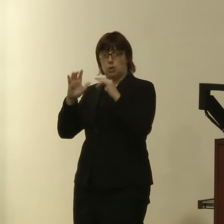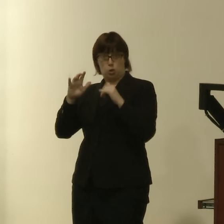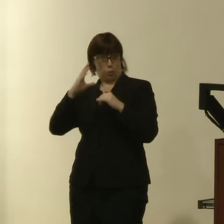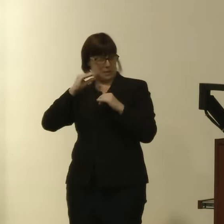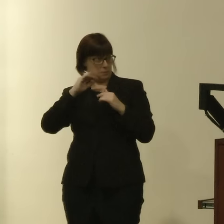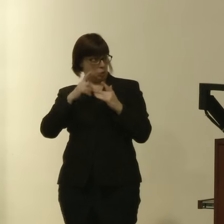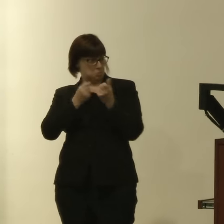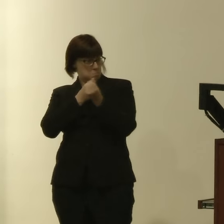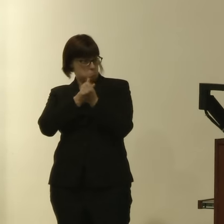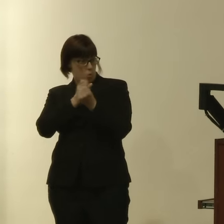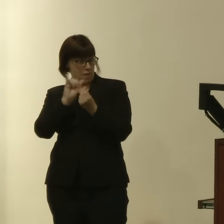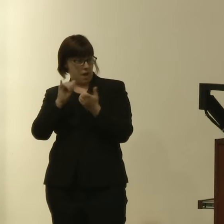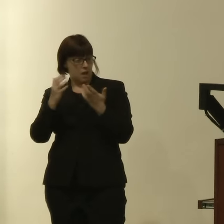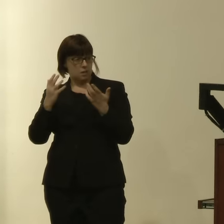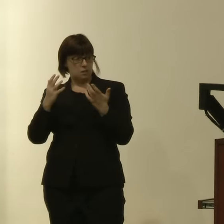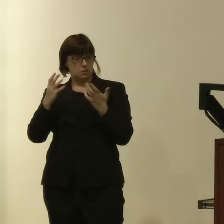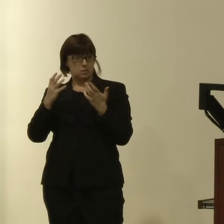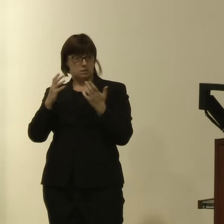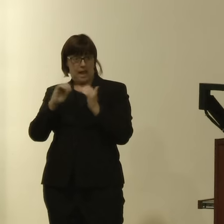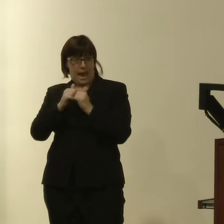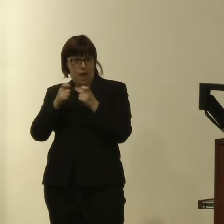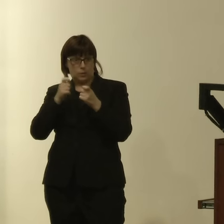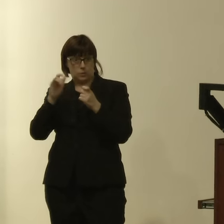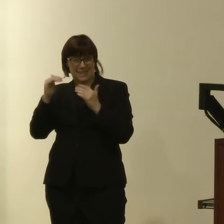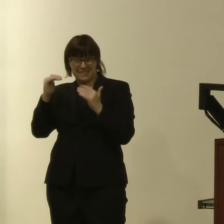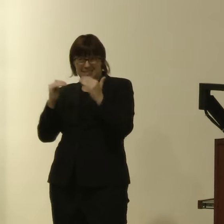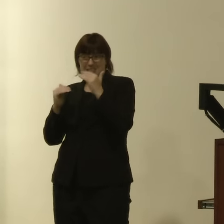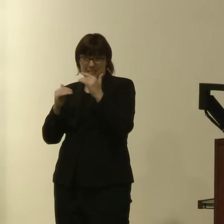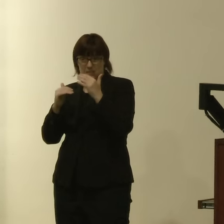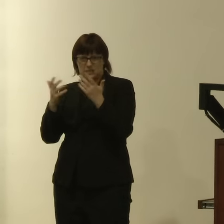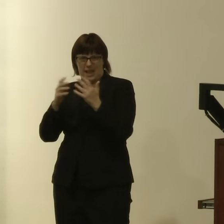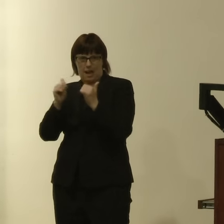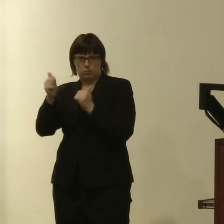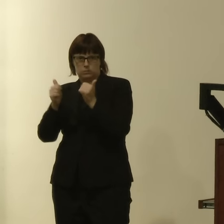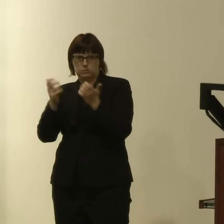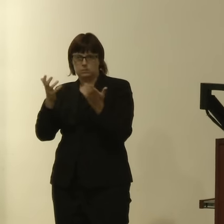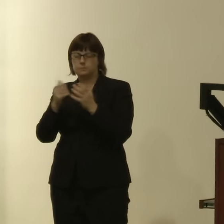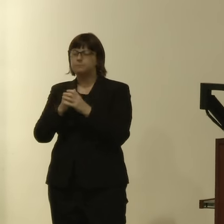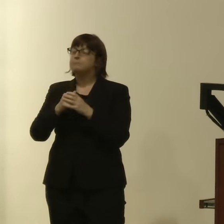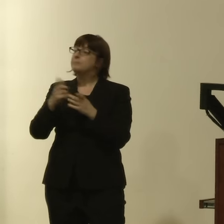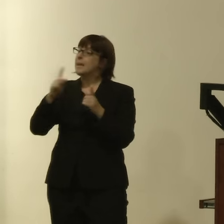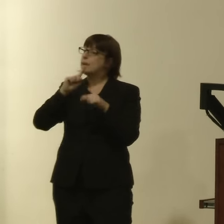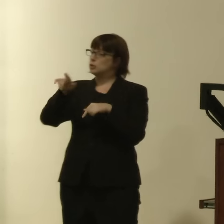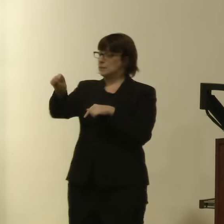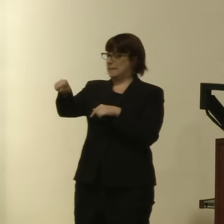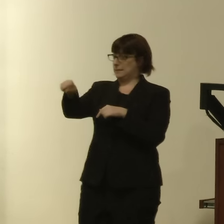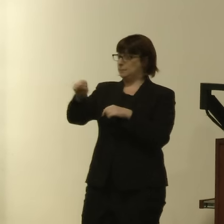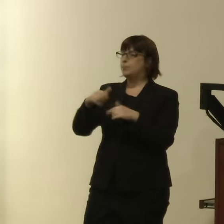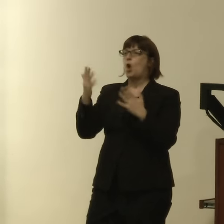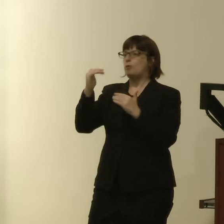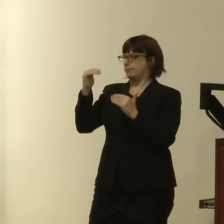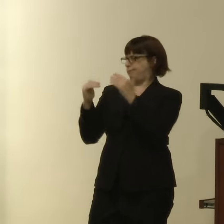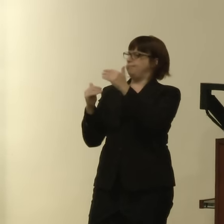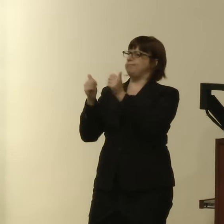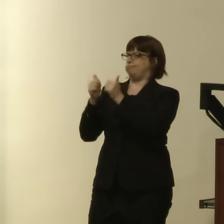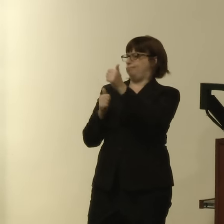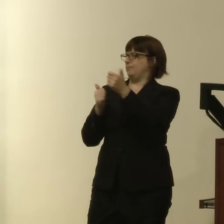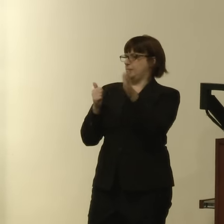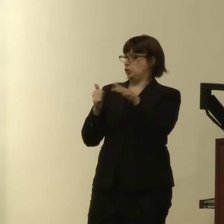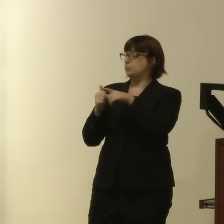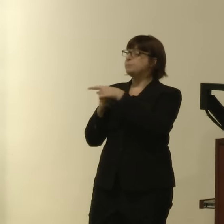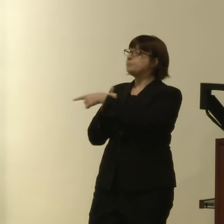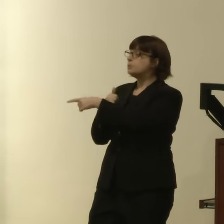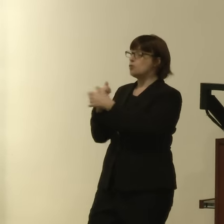do? What should we do to deal with that? Great question. Thank you very much. Well, the answer is yes, it already has. So in